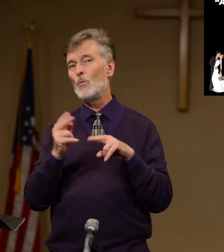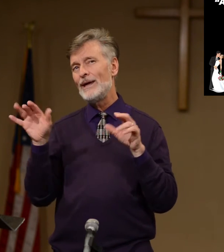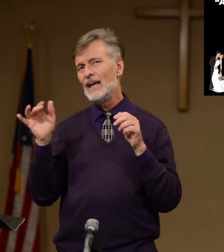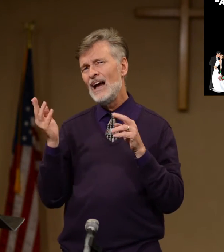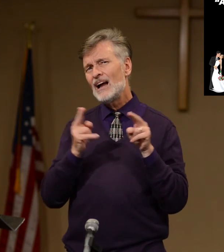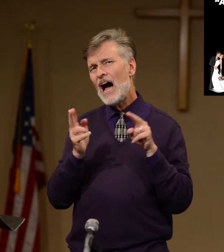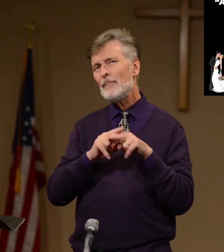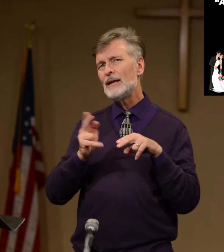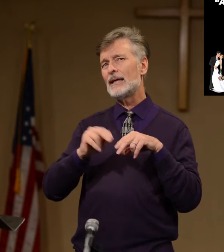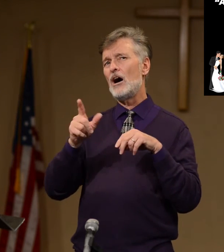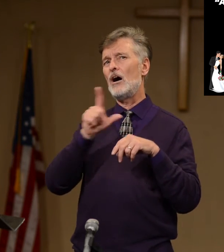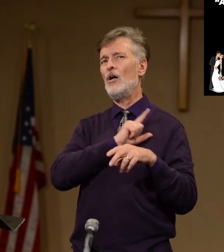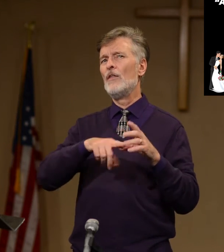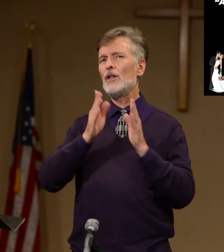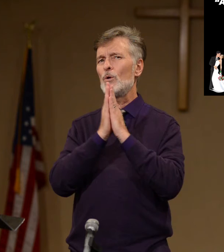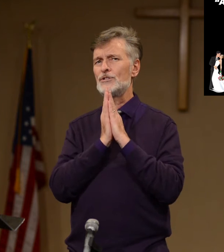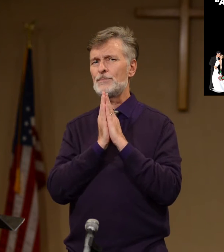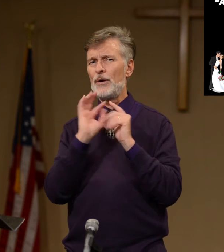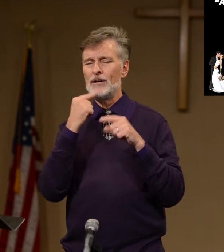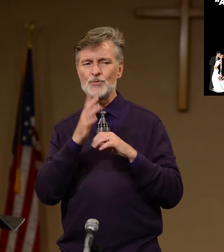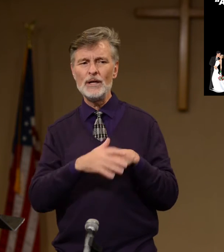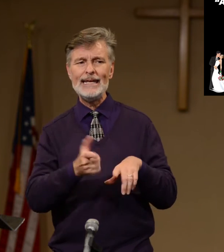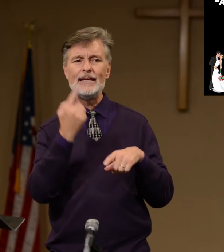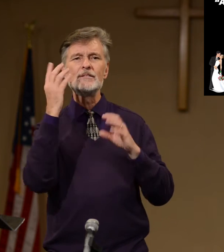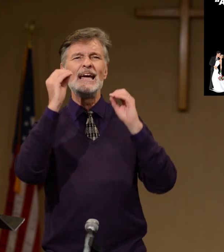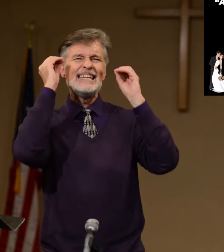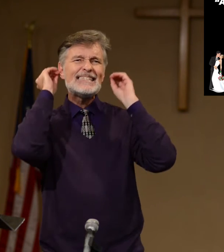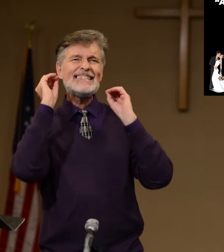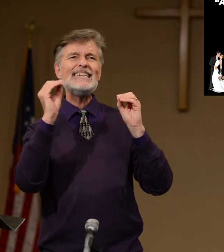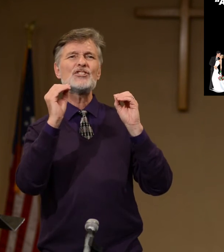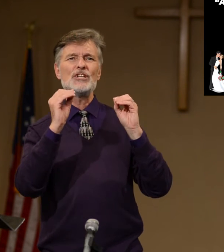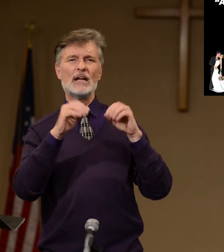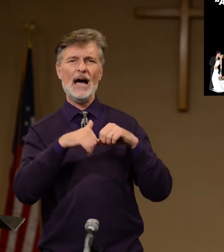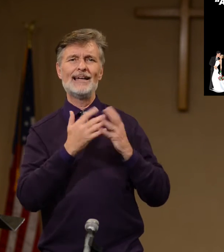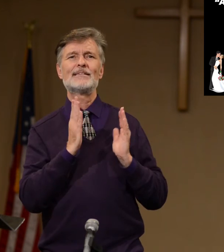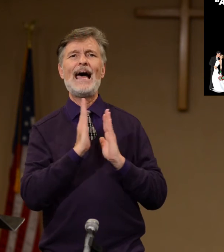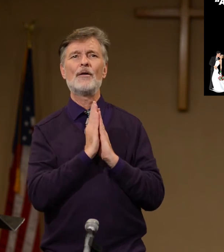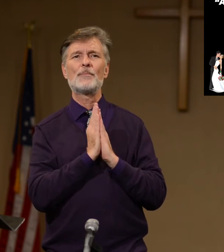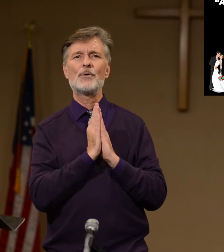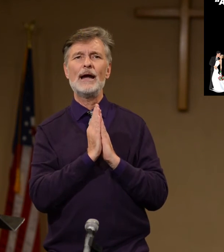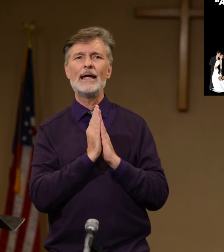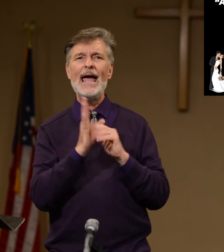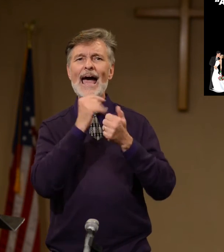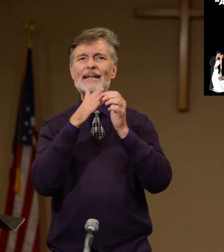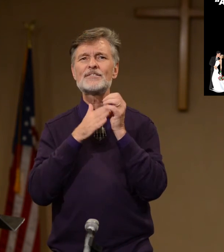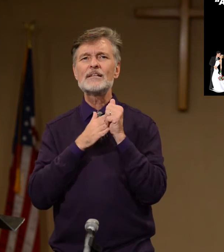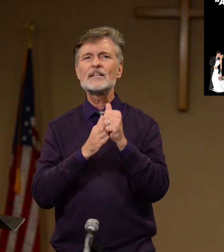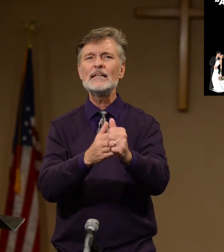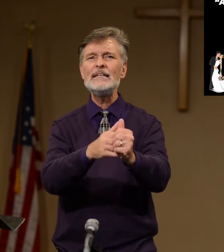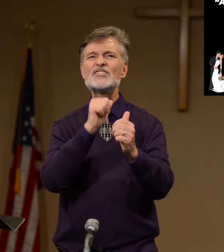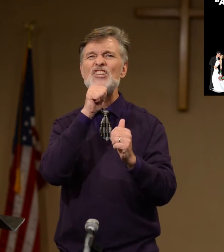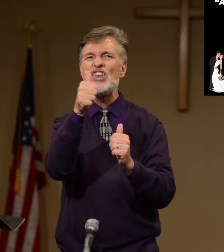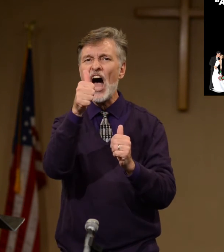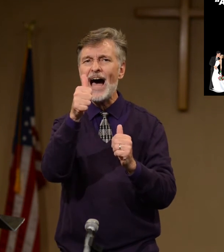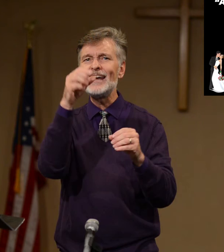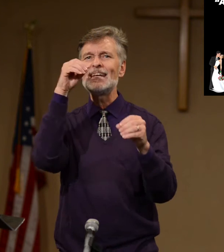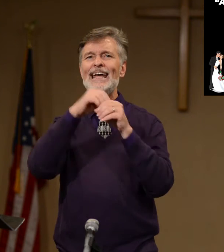we commonly call the Lord's Prayer. It's really his teaching us how to pray. And it says, "Lead us not